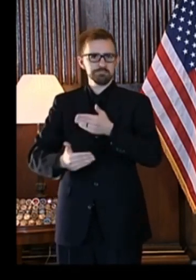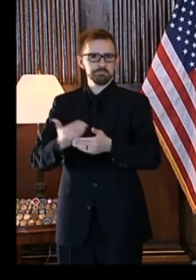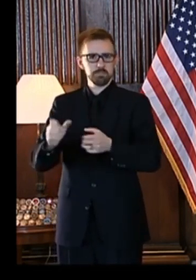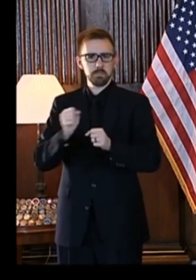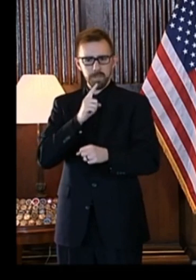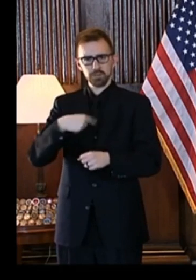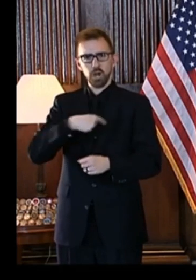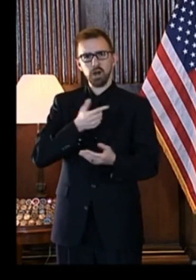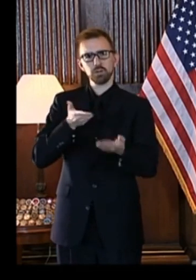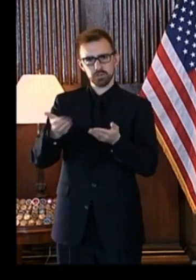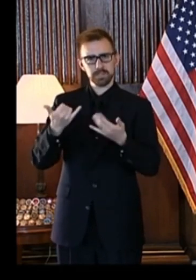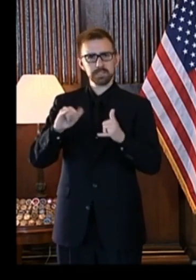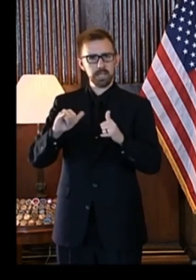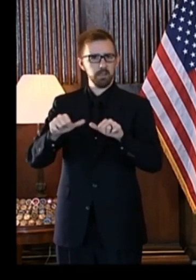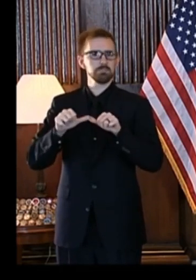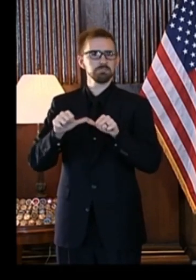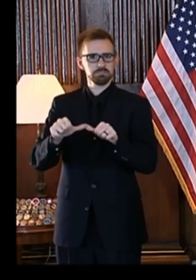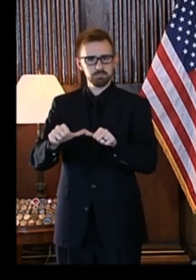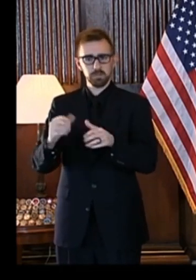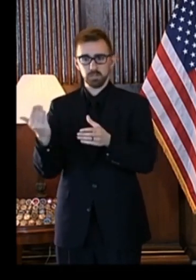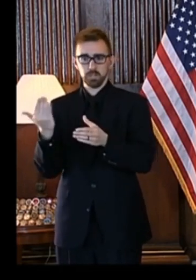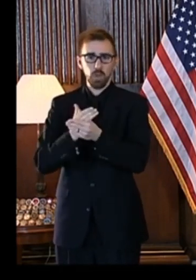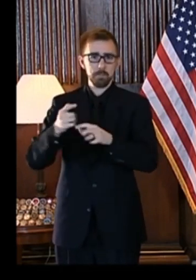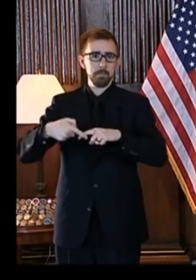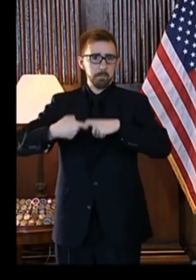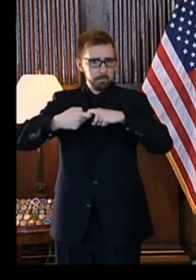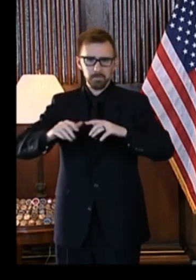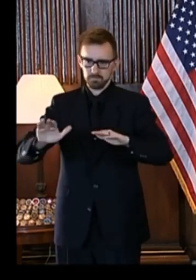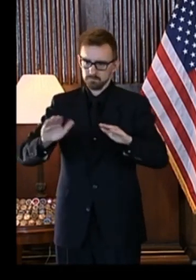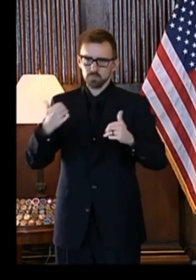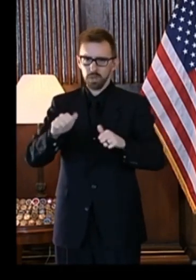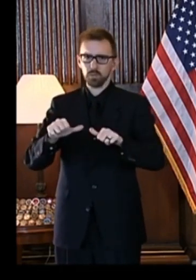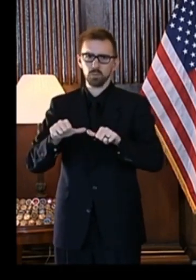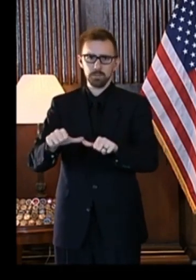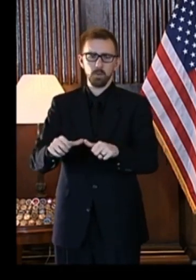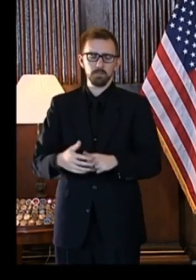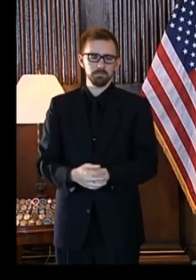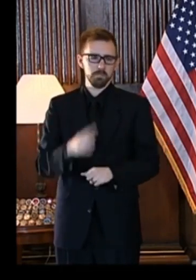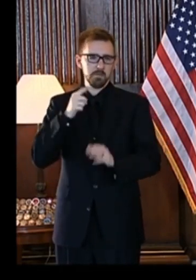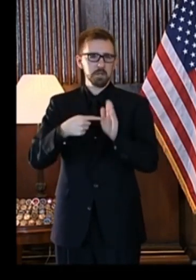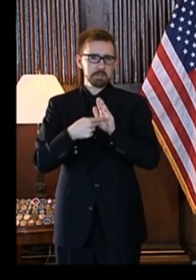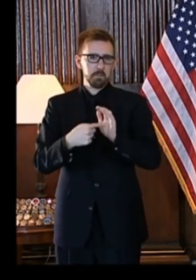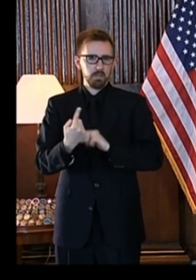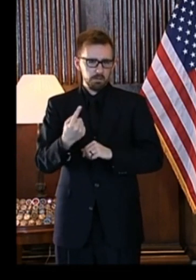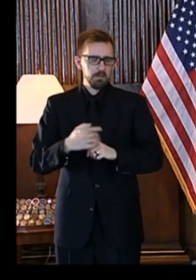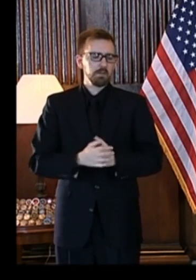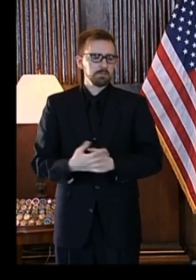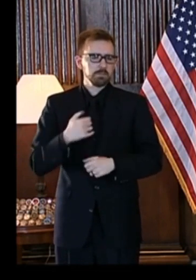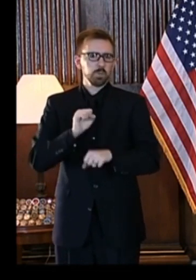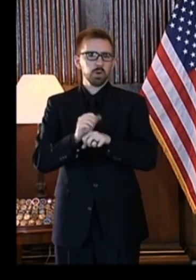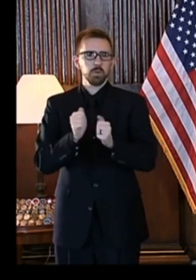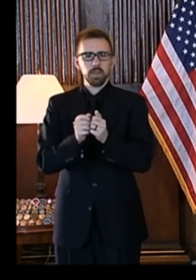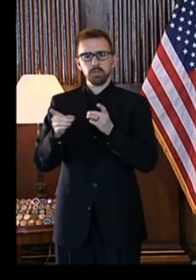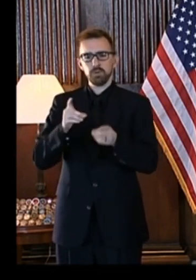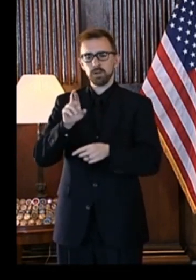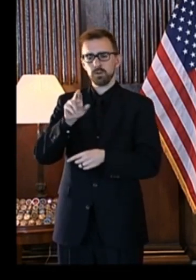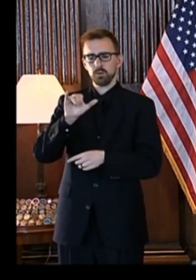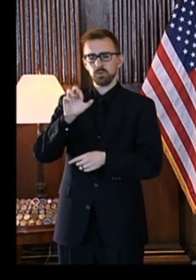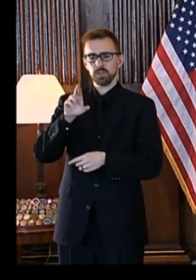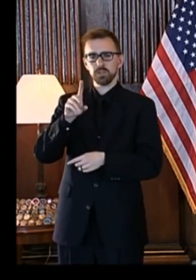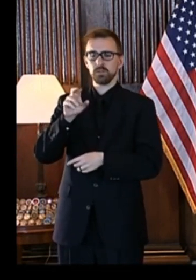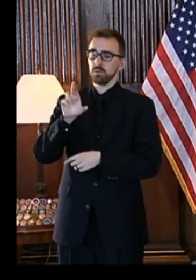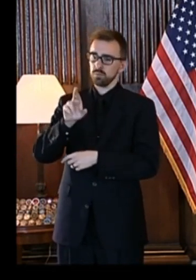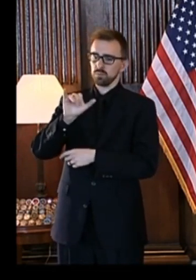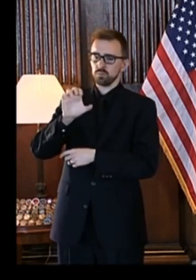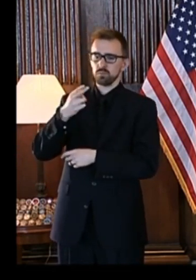that our services continue with as little disruption as possible. For example, working with Director Todd Richardson and his great